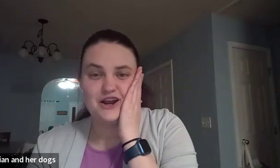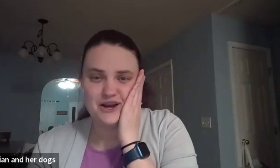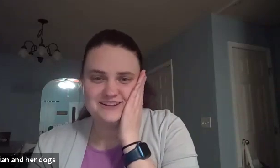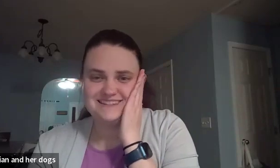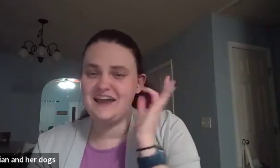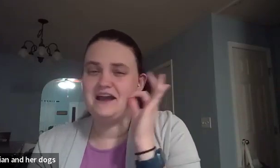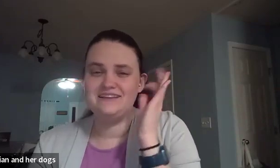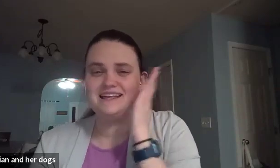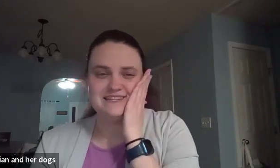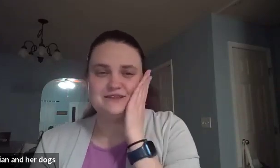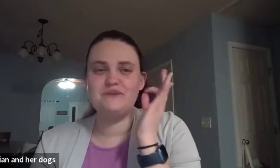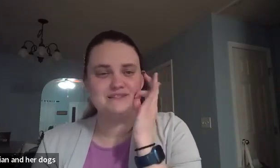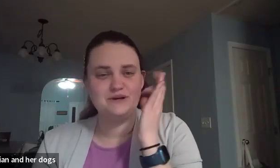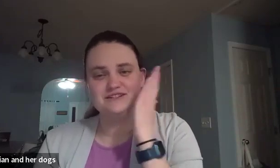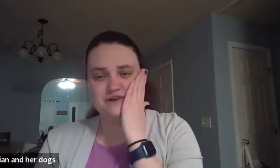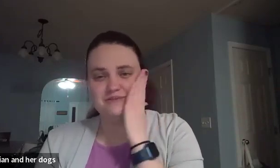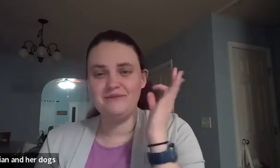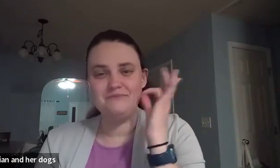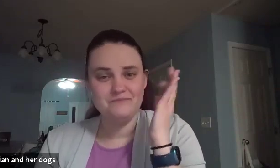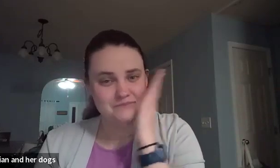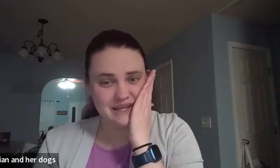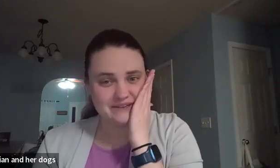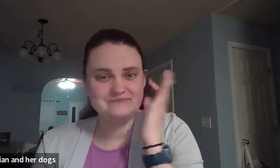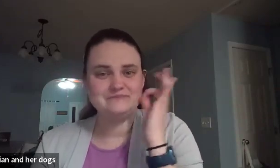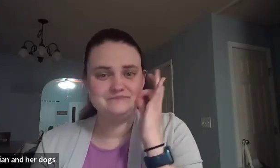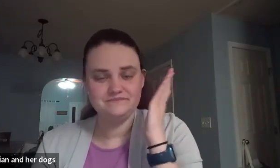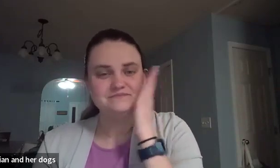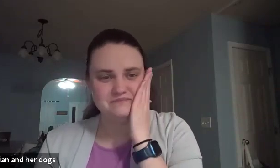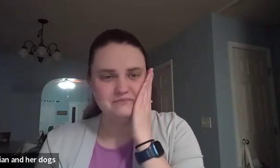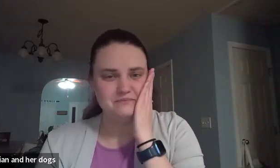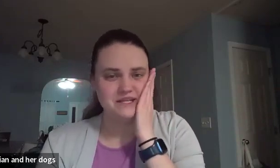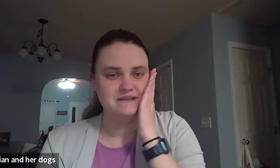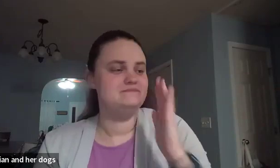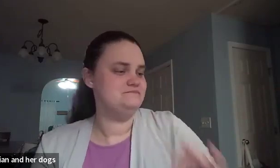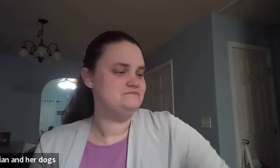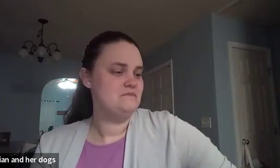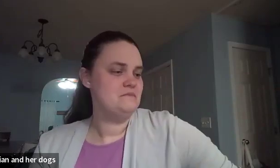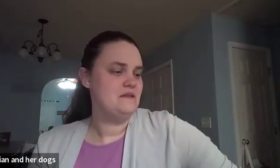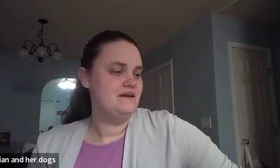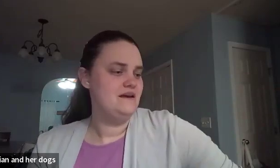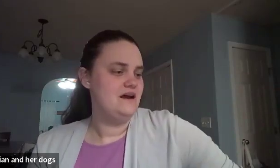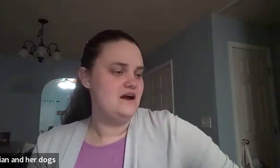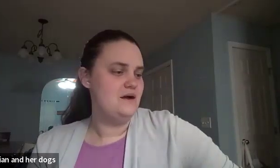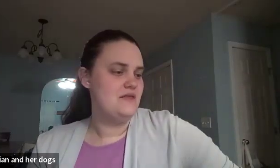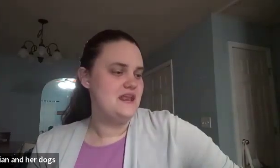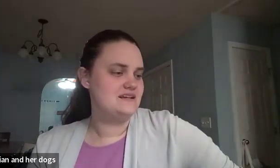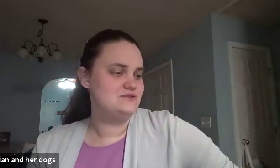it hurts. That's like the best way to describe it. B. B. The next